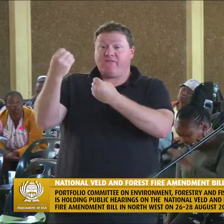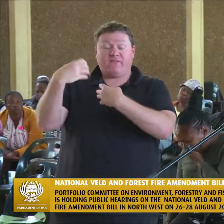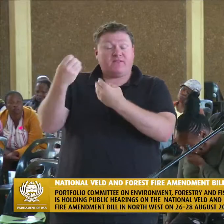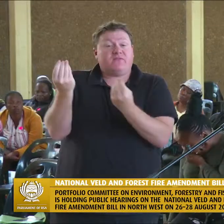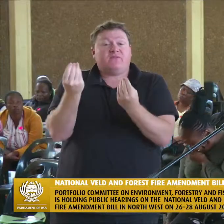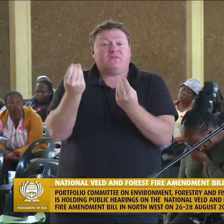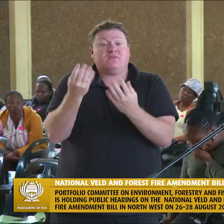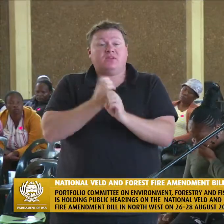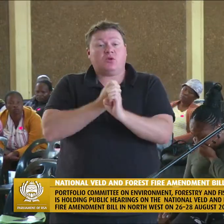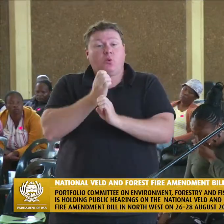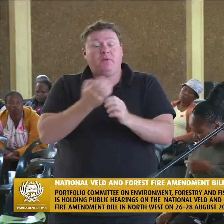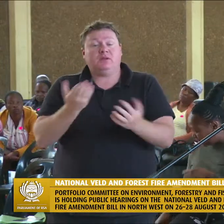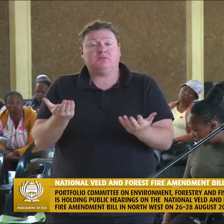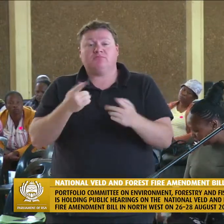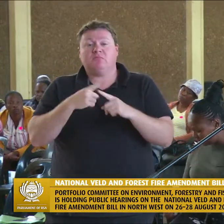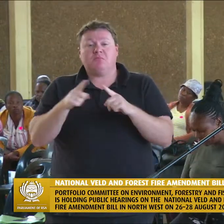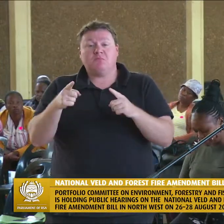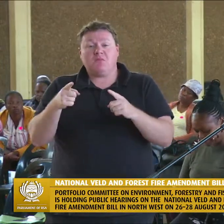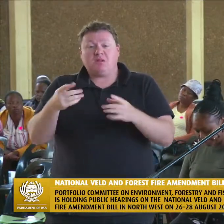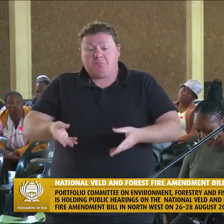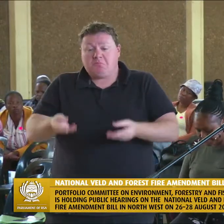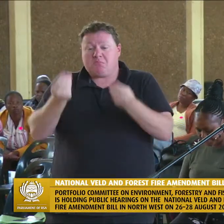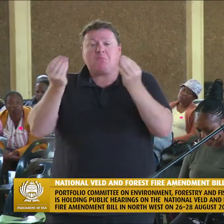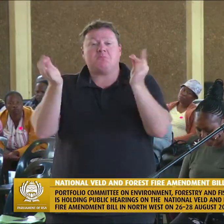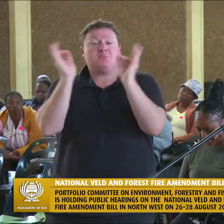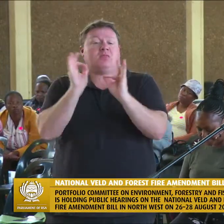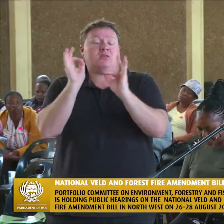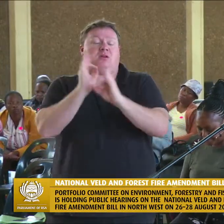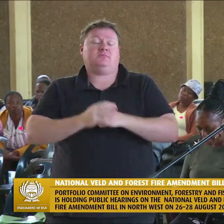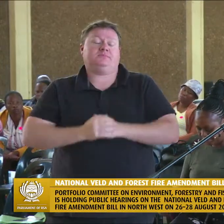those implements never reached us